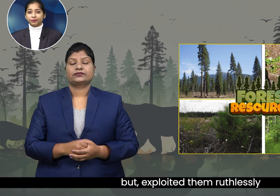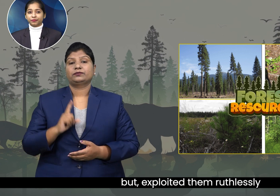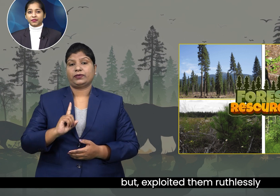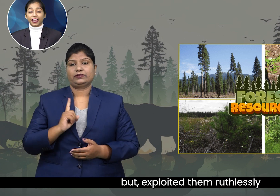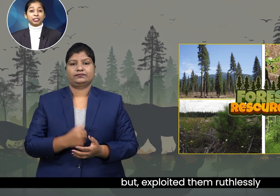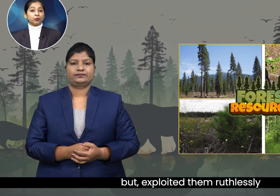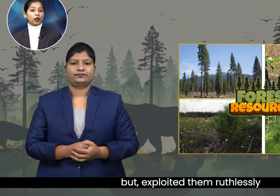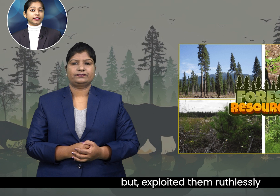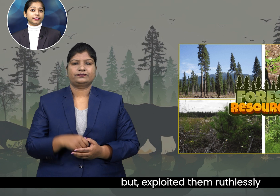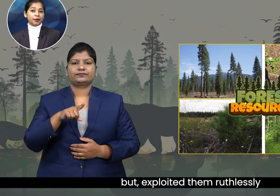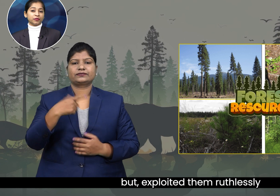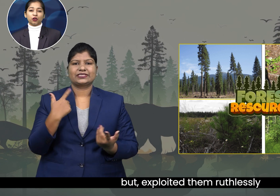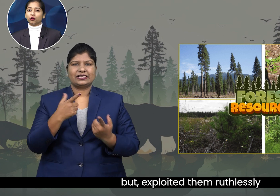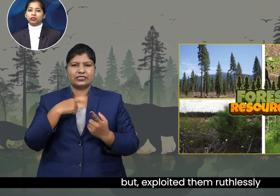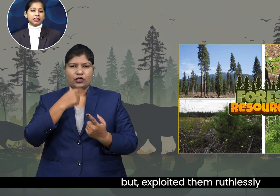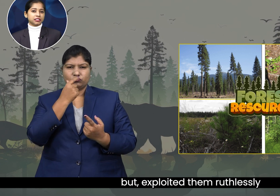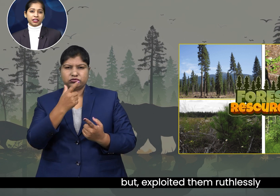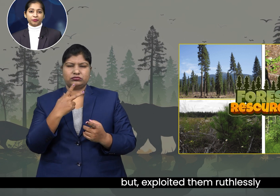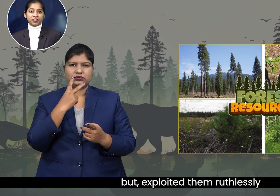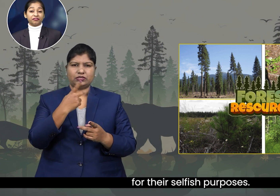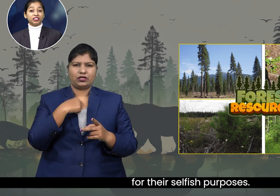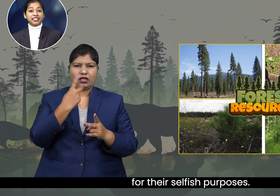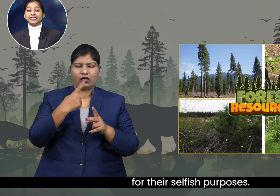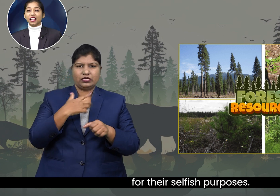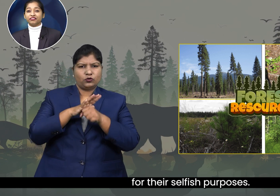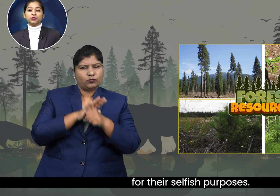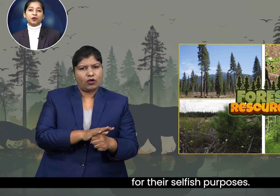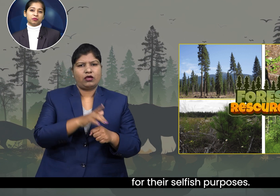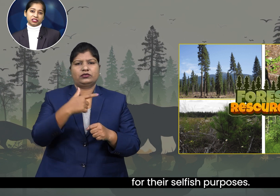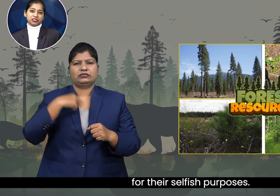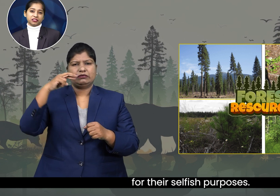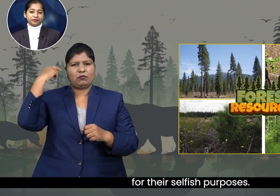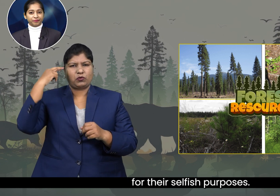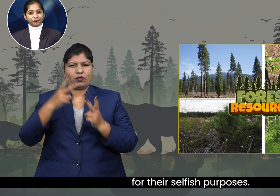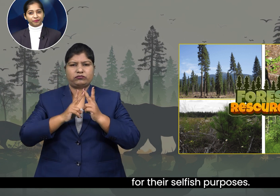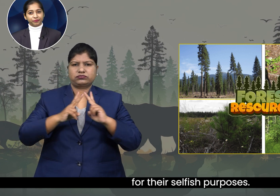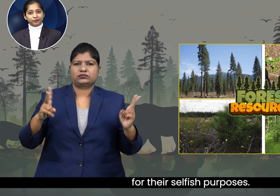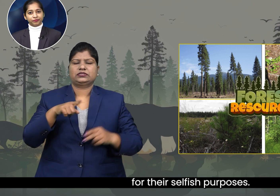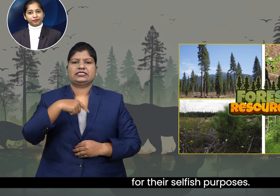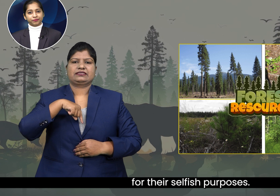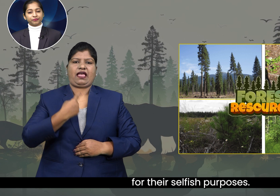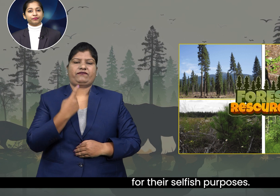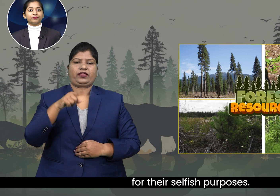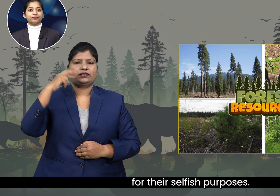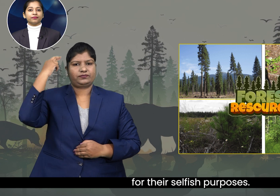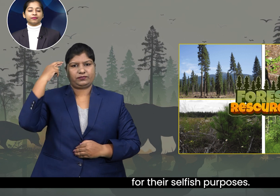but exploited them ruthlessly for their selfish purposes.